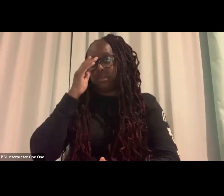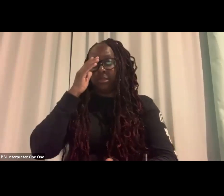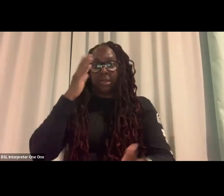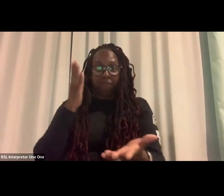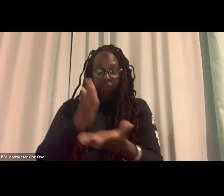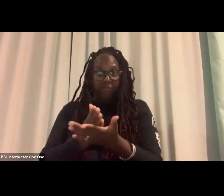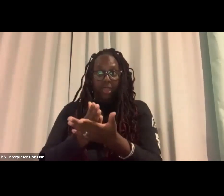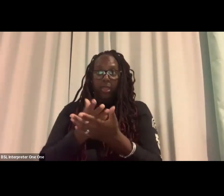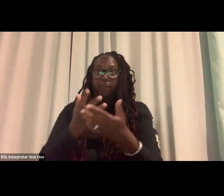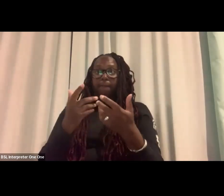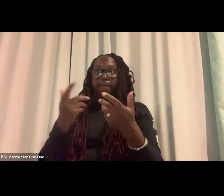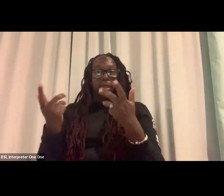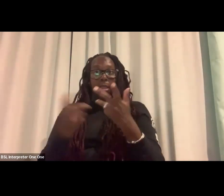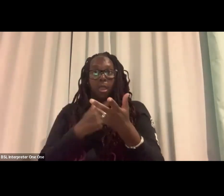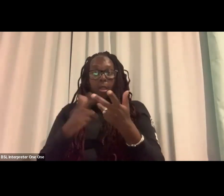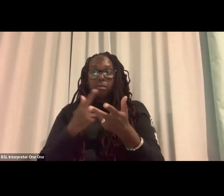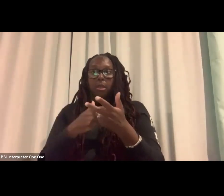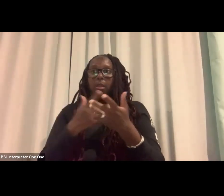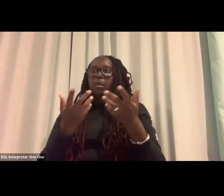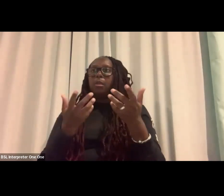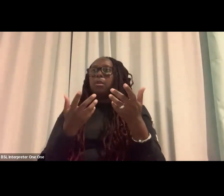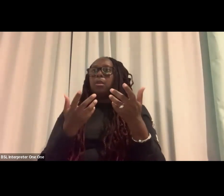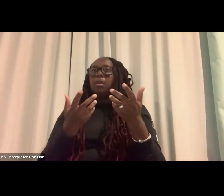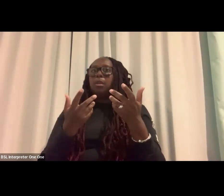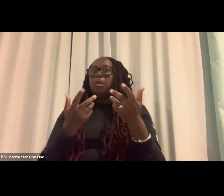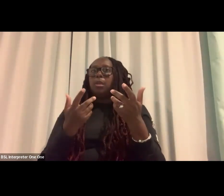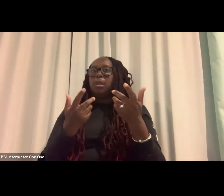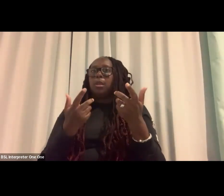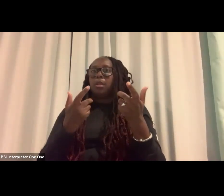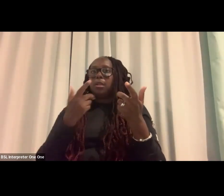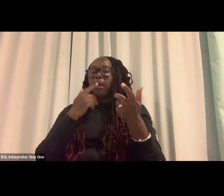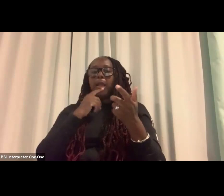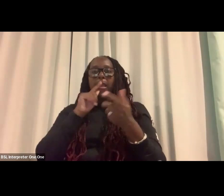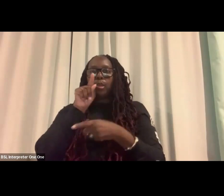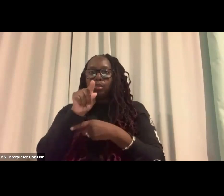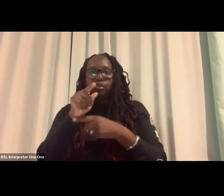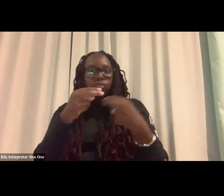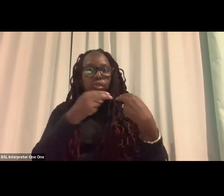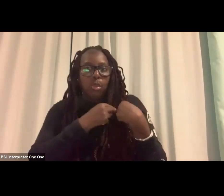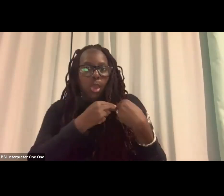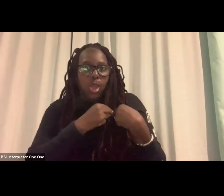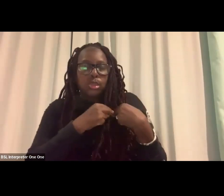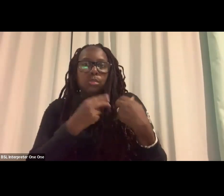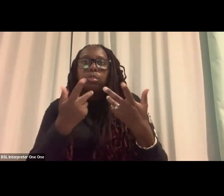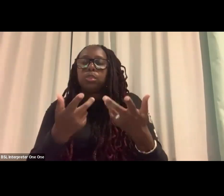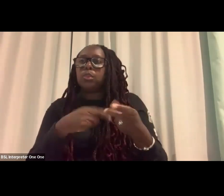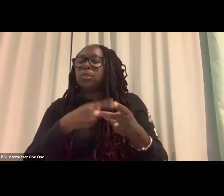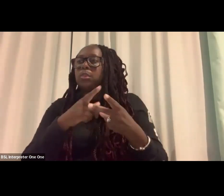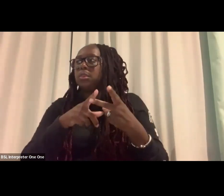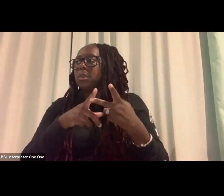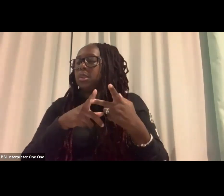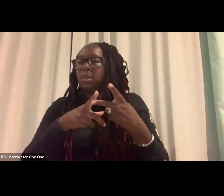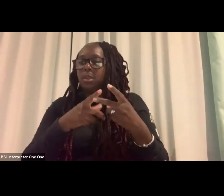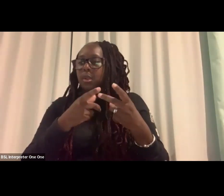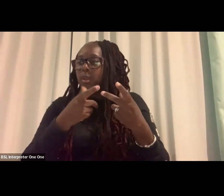some other, for example, ecological accountability experimentations, and we